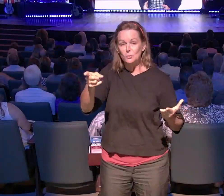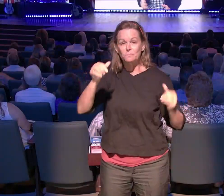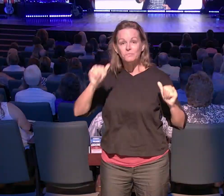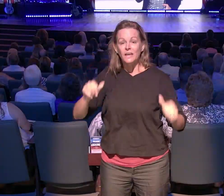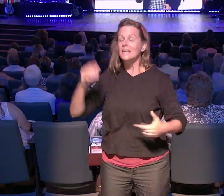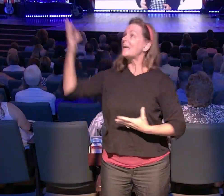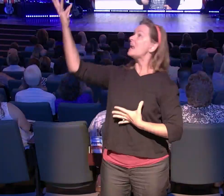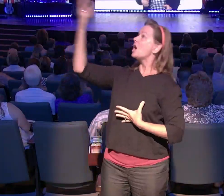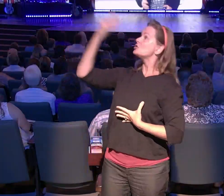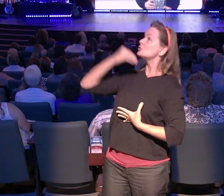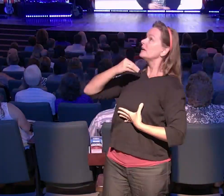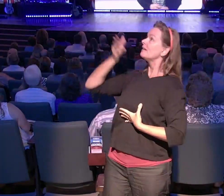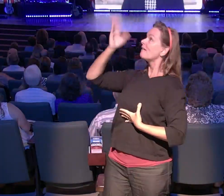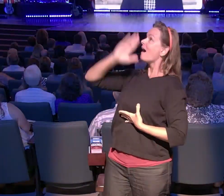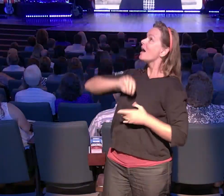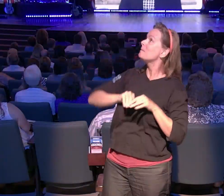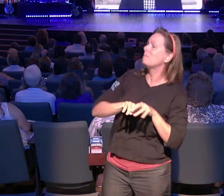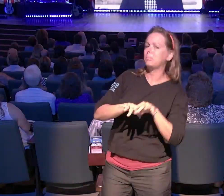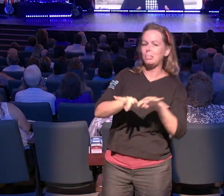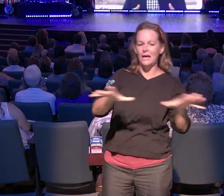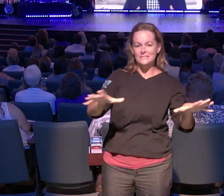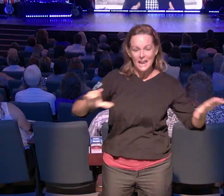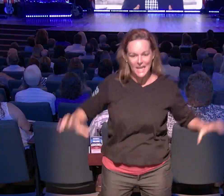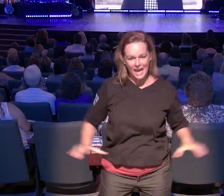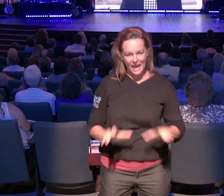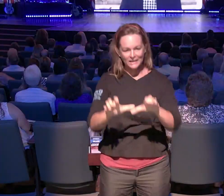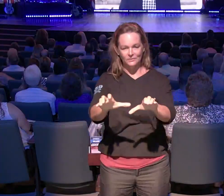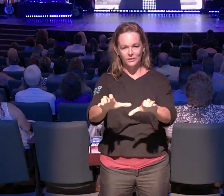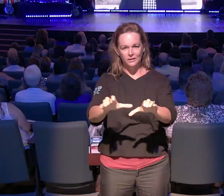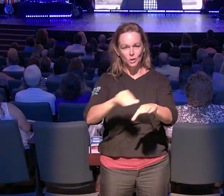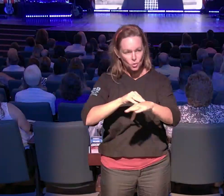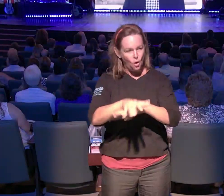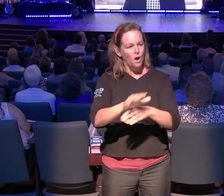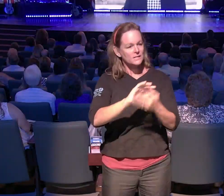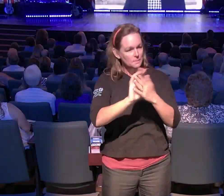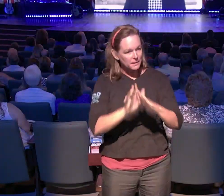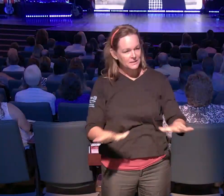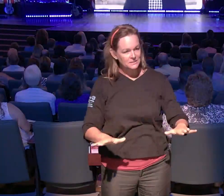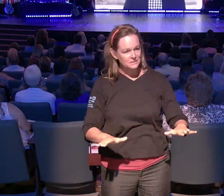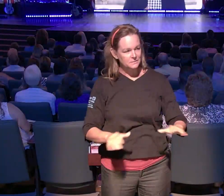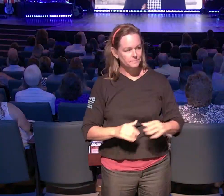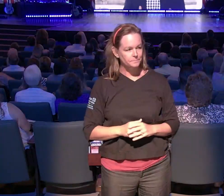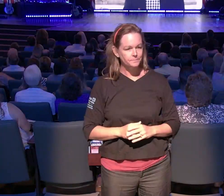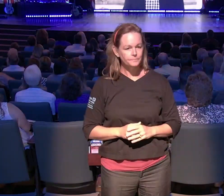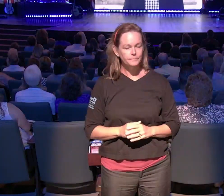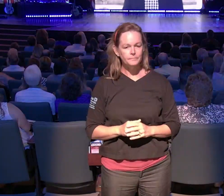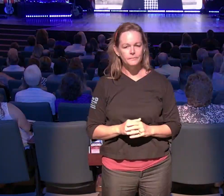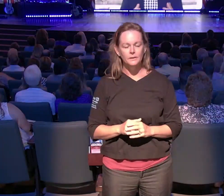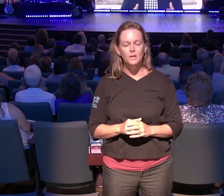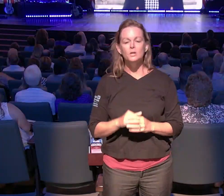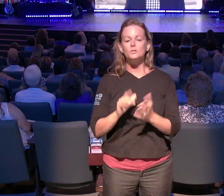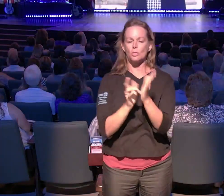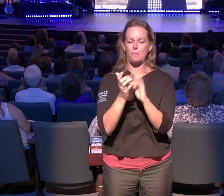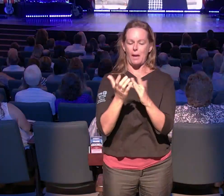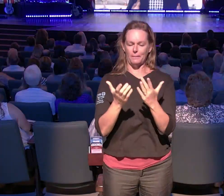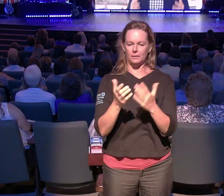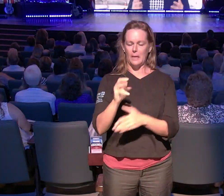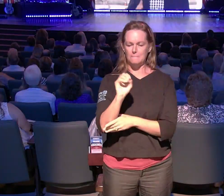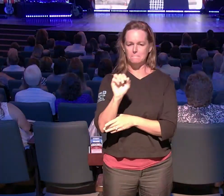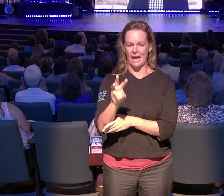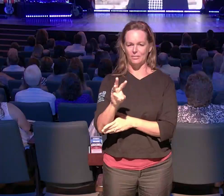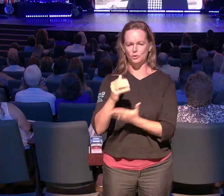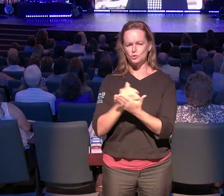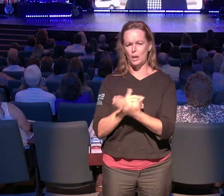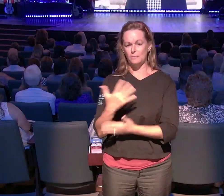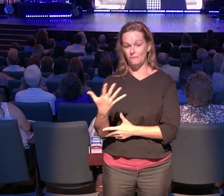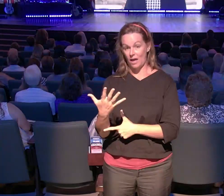by actively pursuing peace. So I want to give you a few insights from Jesus's words in chapter 5 of Matthew that will help you fulfill